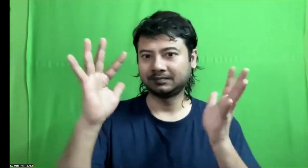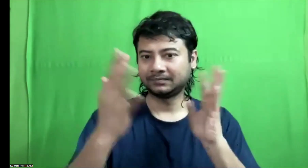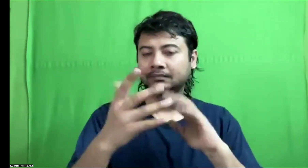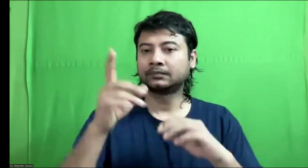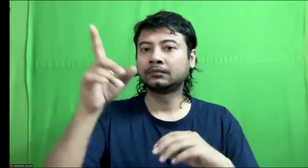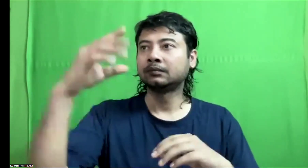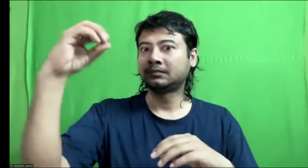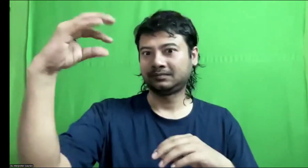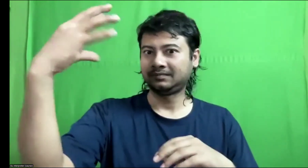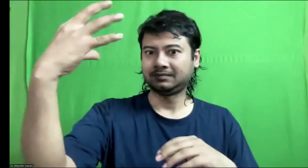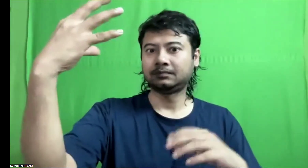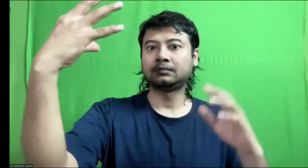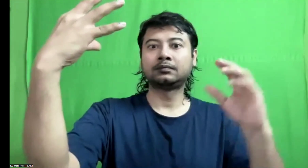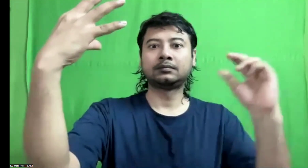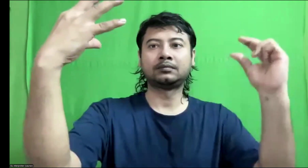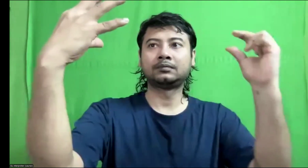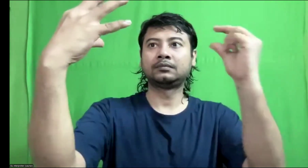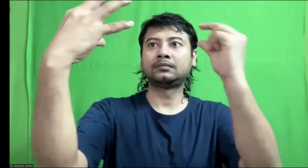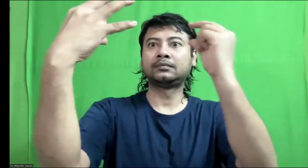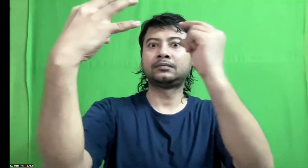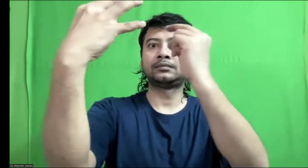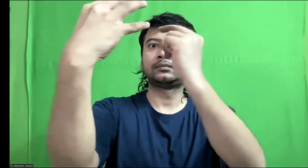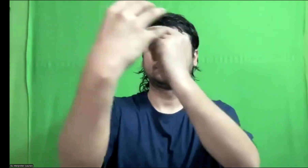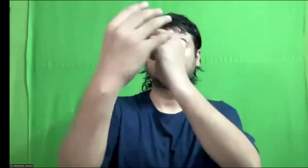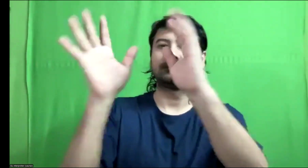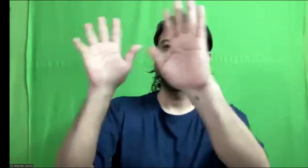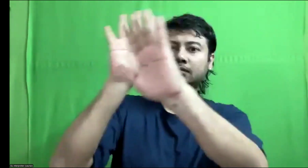or moon, solar eclipse or lunar eclipse.